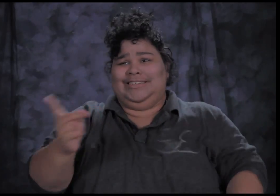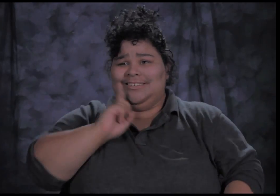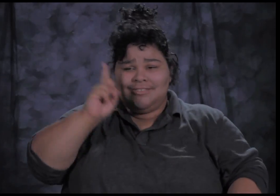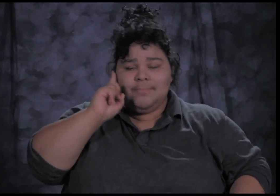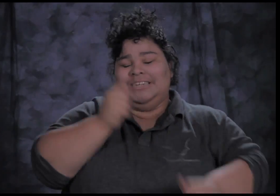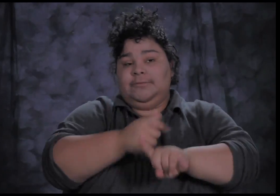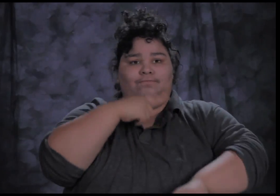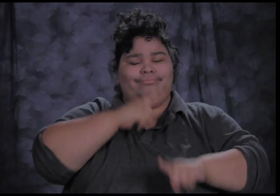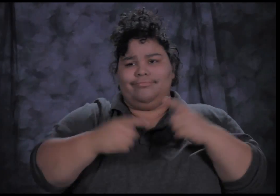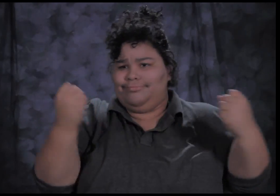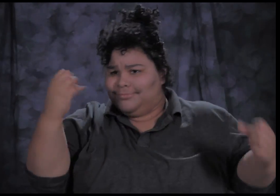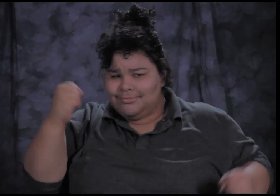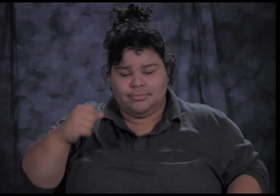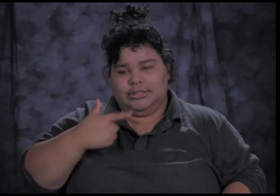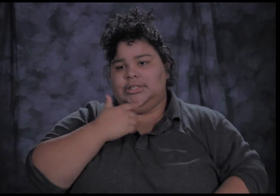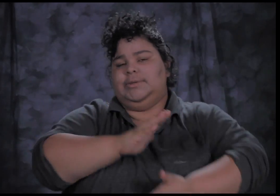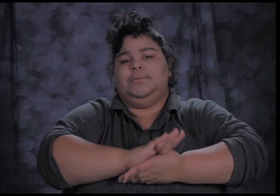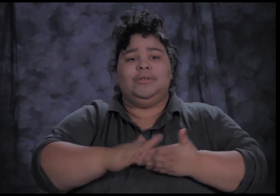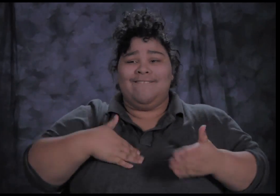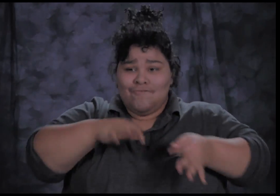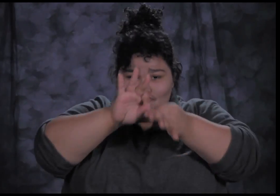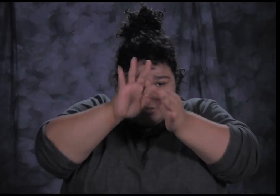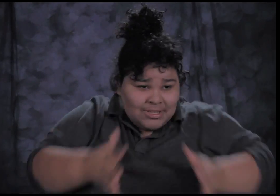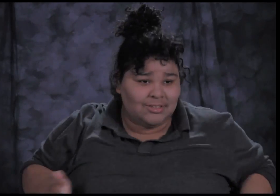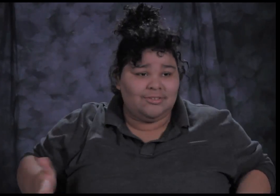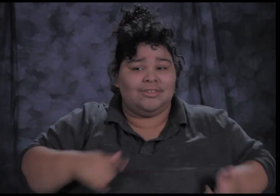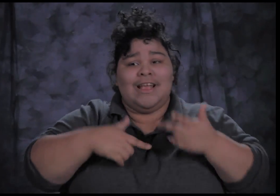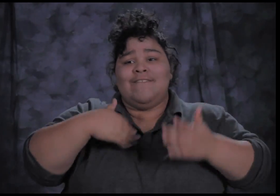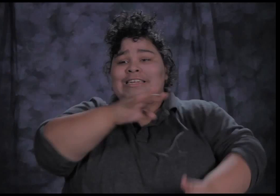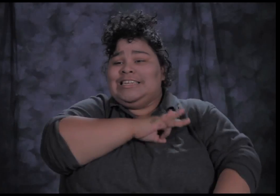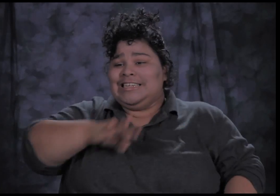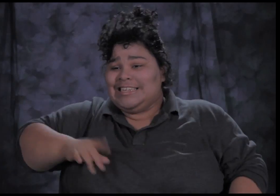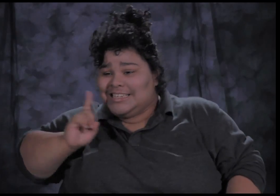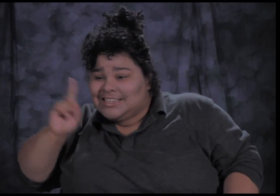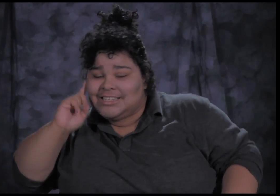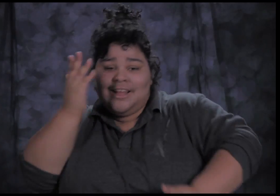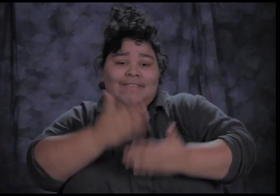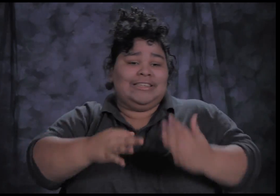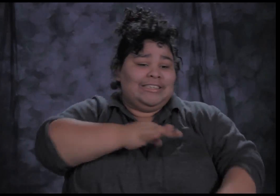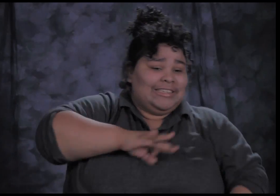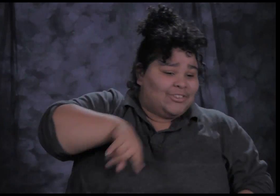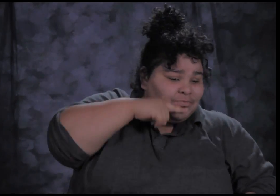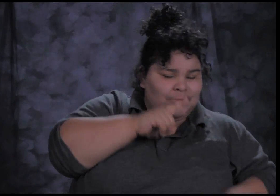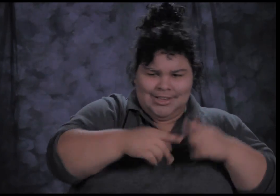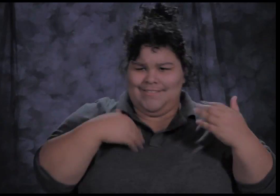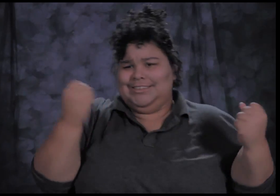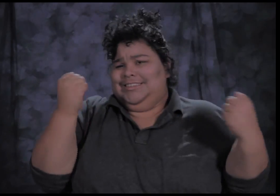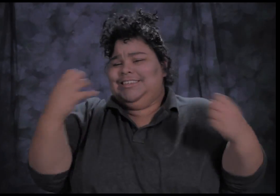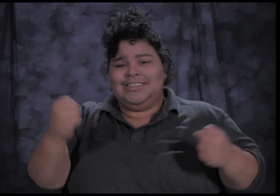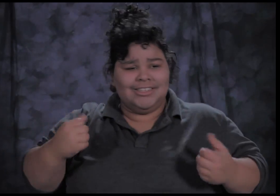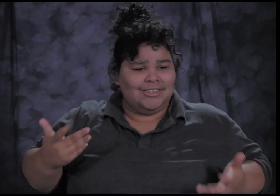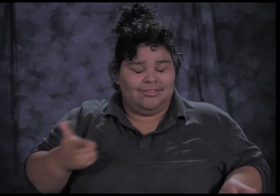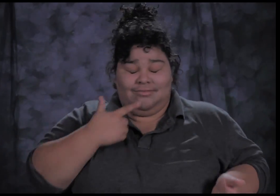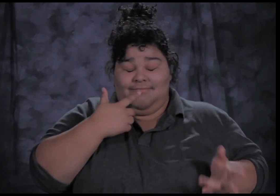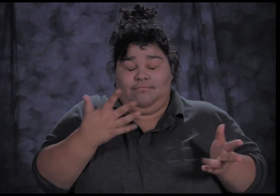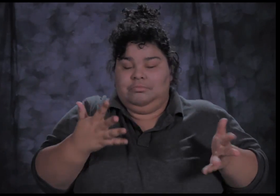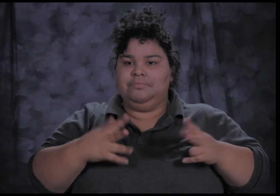people. They have deaf social workers there, and that's really awesome. They have animal therapy, all kinds of